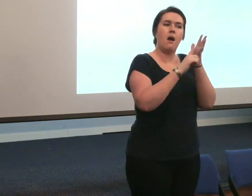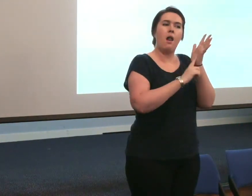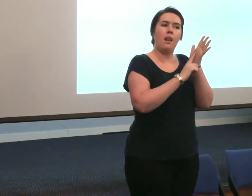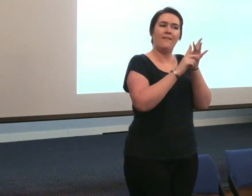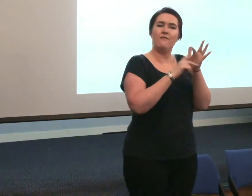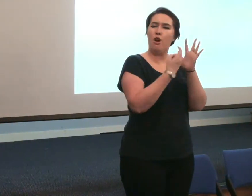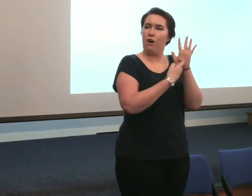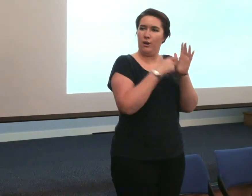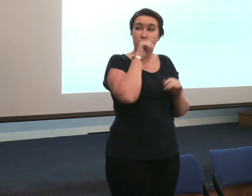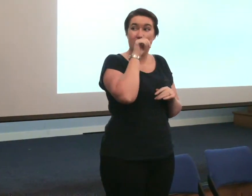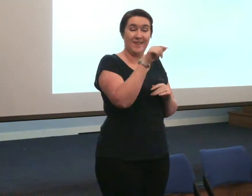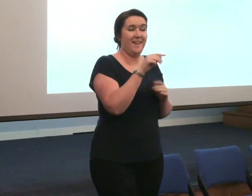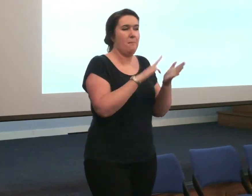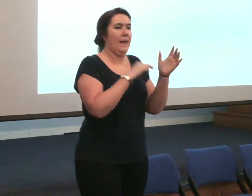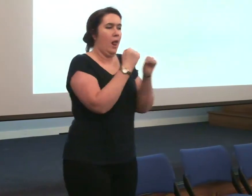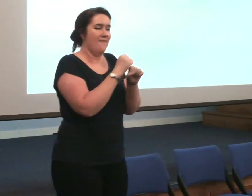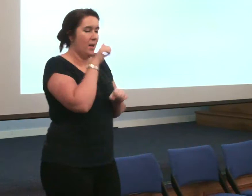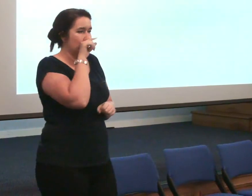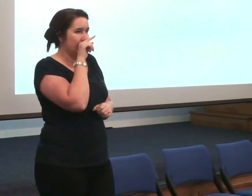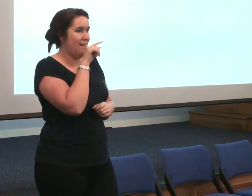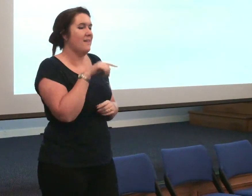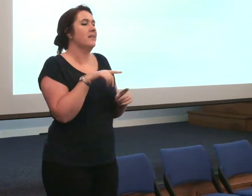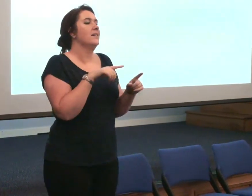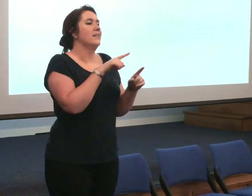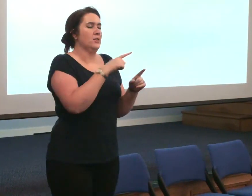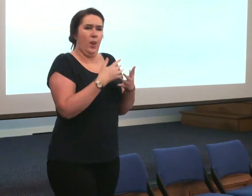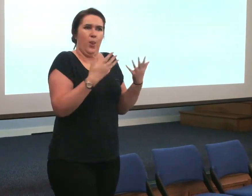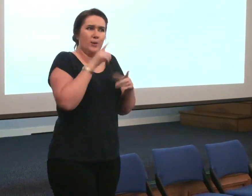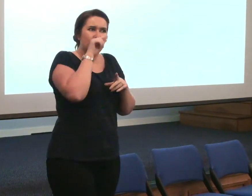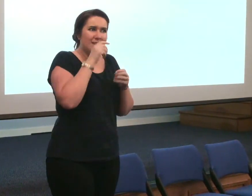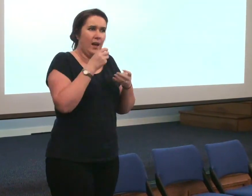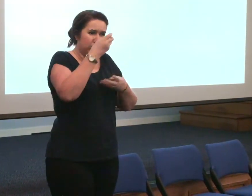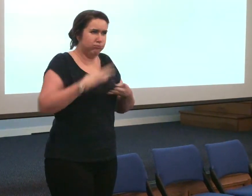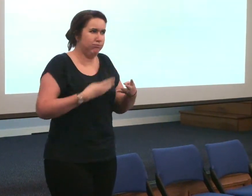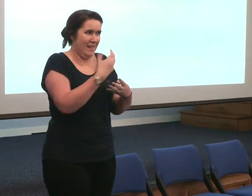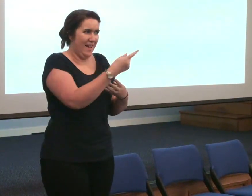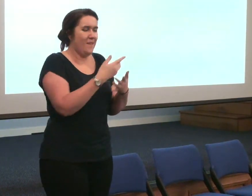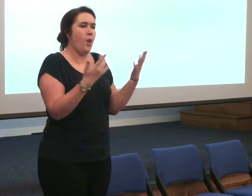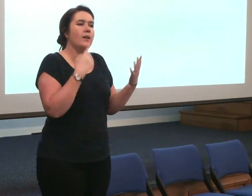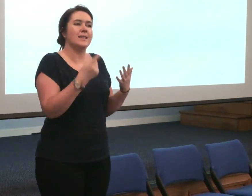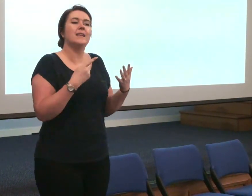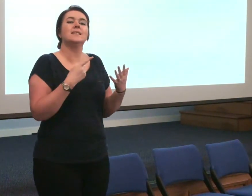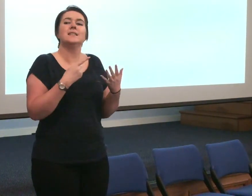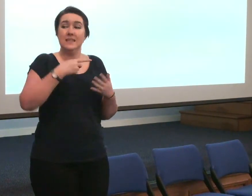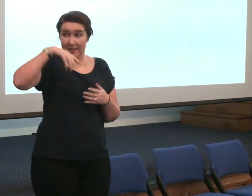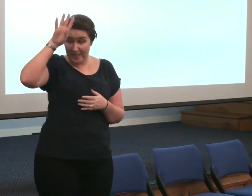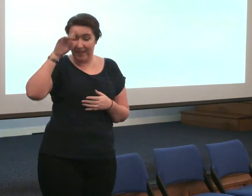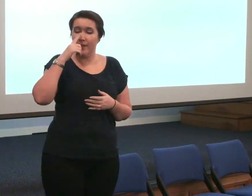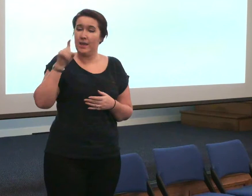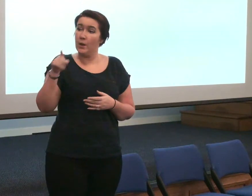Lots of tweets and lots of retweets, so I'm a little bit overwhelmed. Can Steve say anything about the different